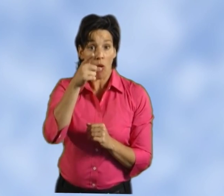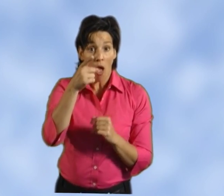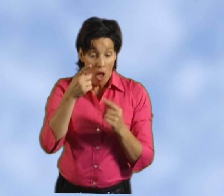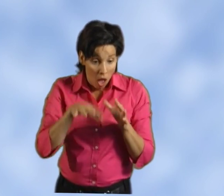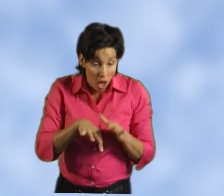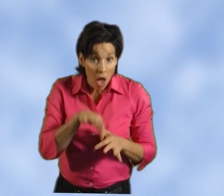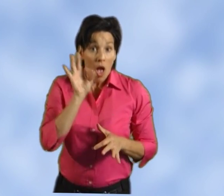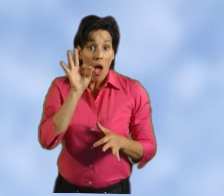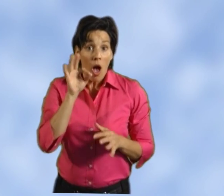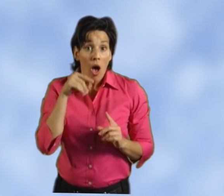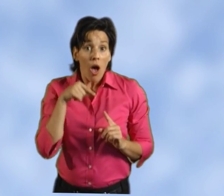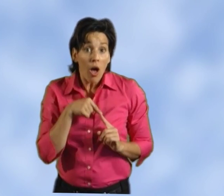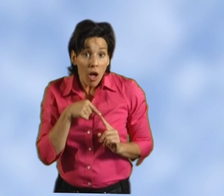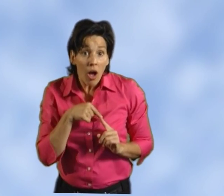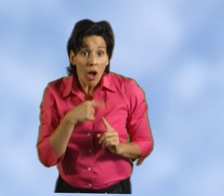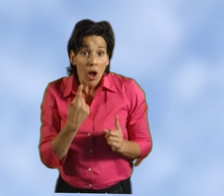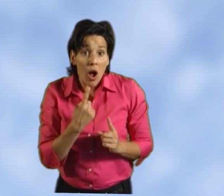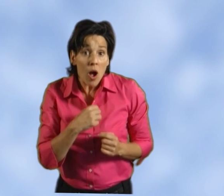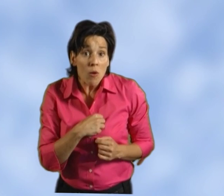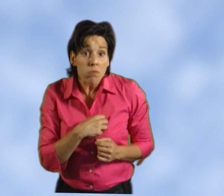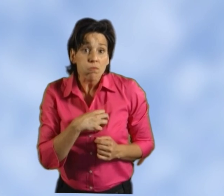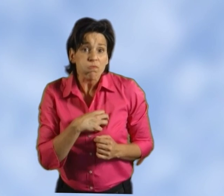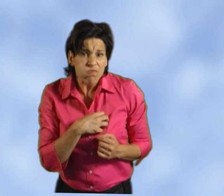And when you are diagnosed with a breast abnormality,